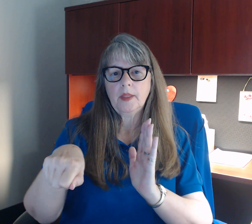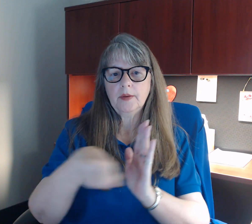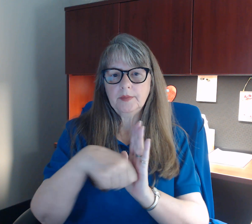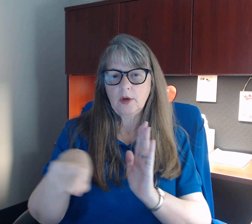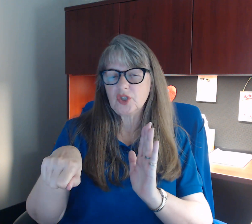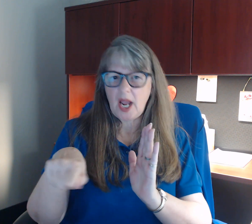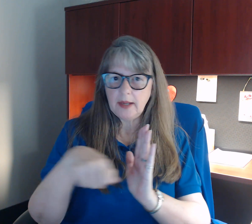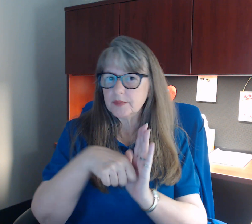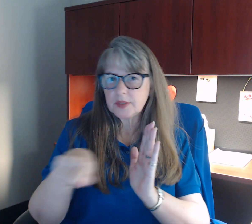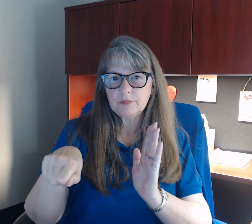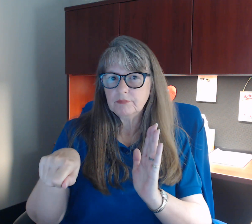or chimes.